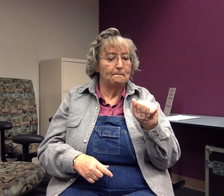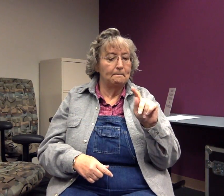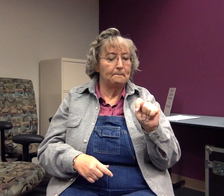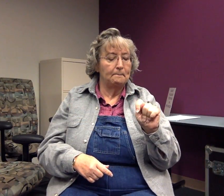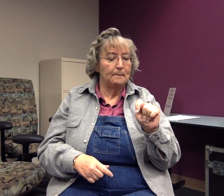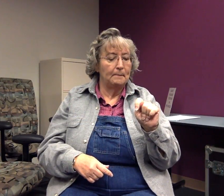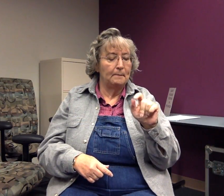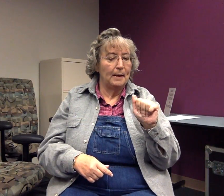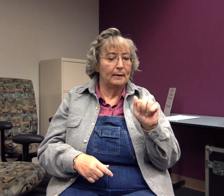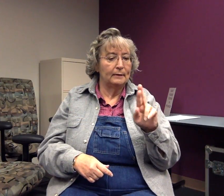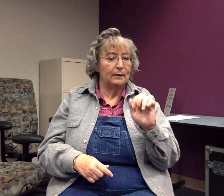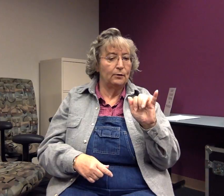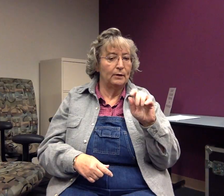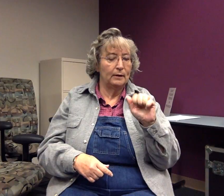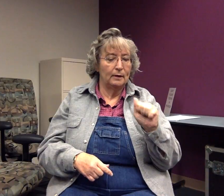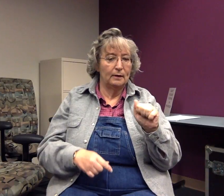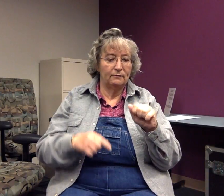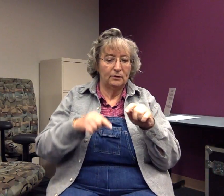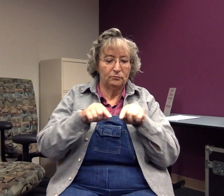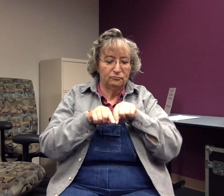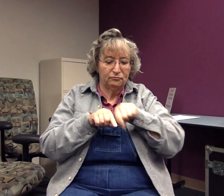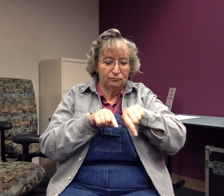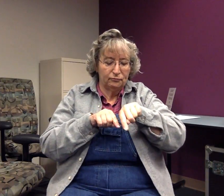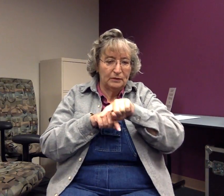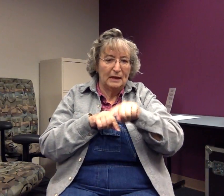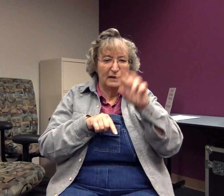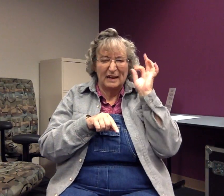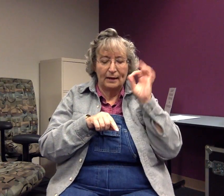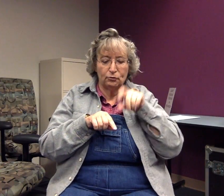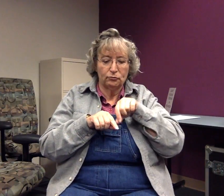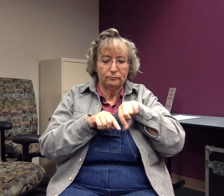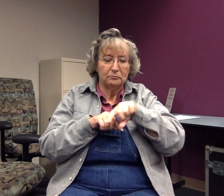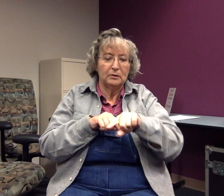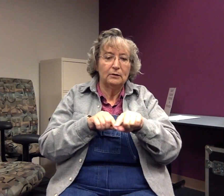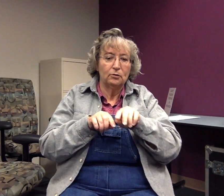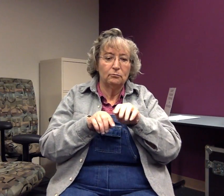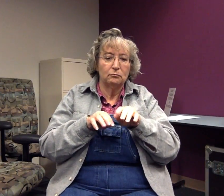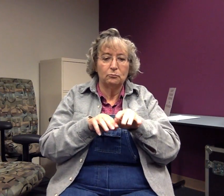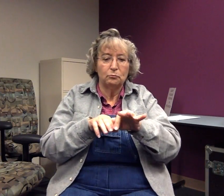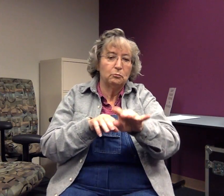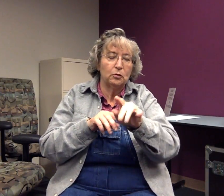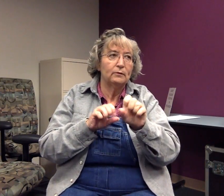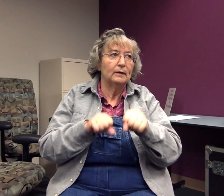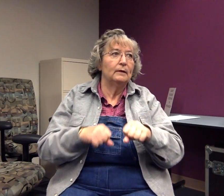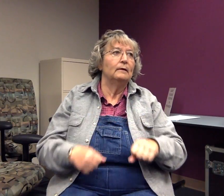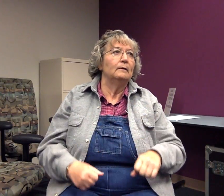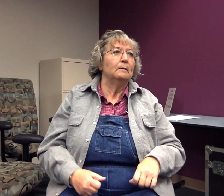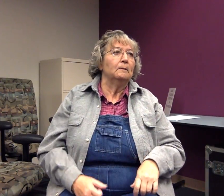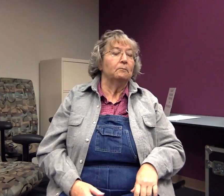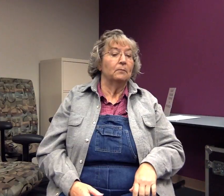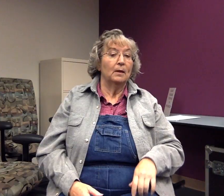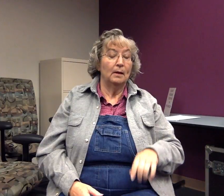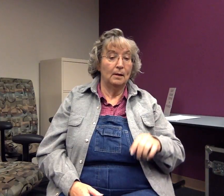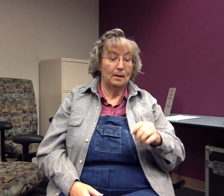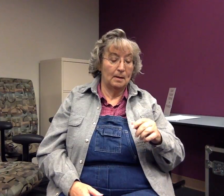around. Red blood cells are sort of shaped like little bowls. Plant cells have a rigid cell wall that